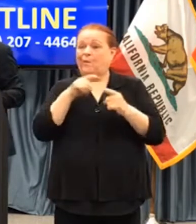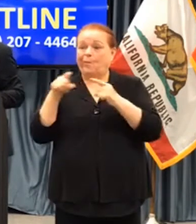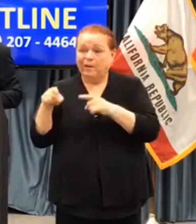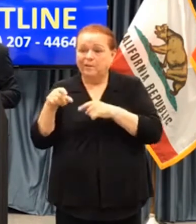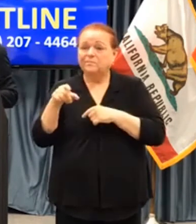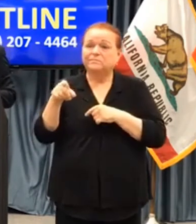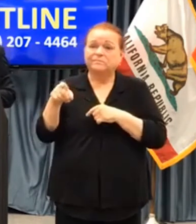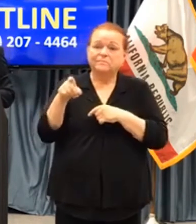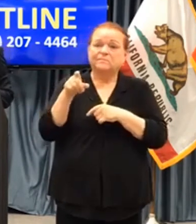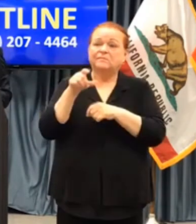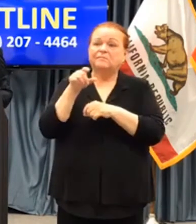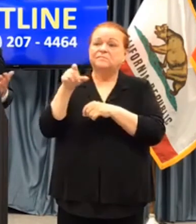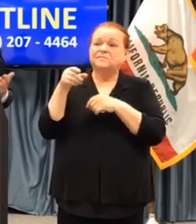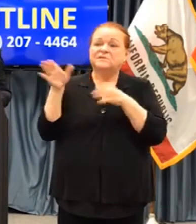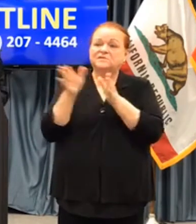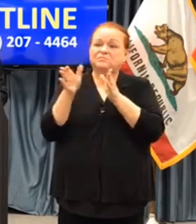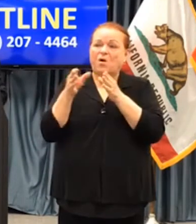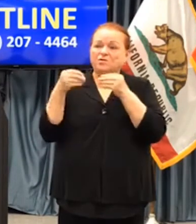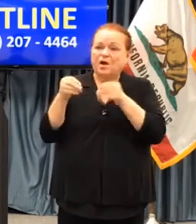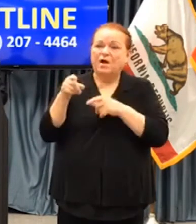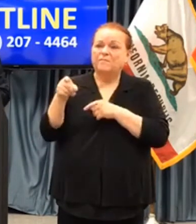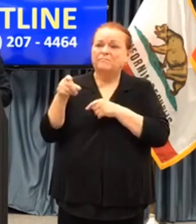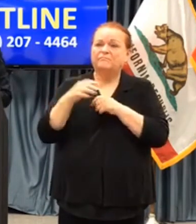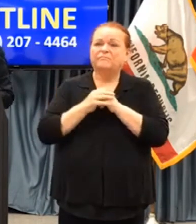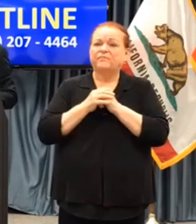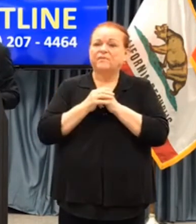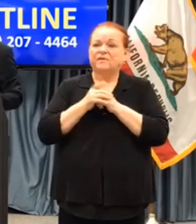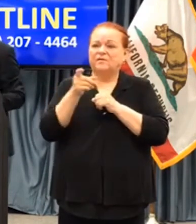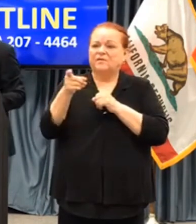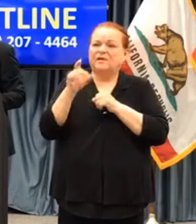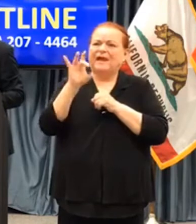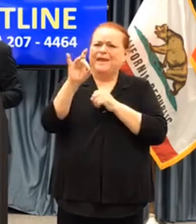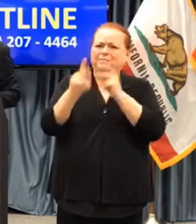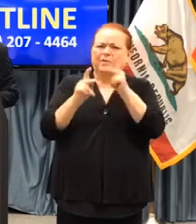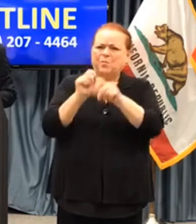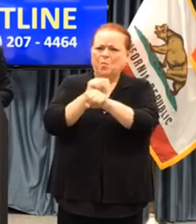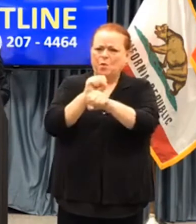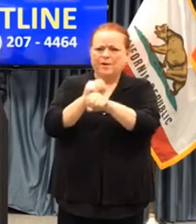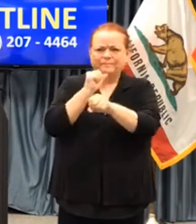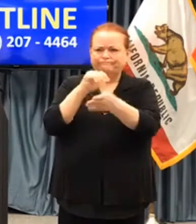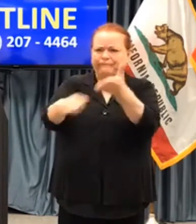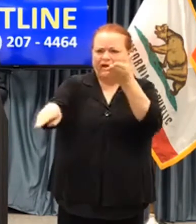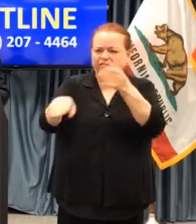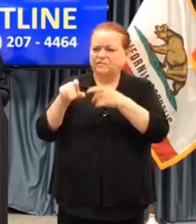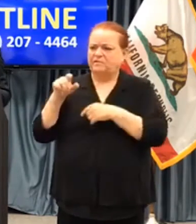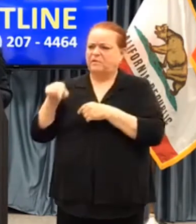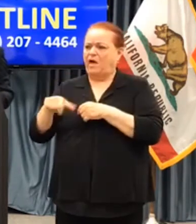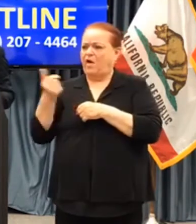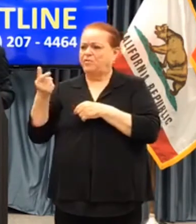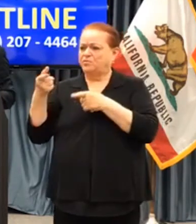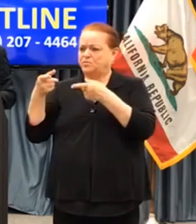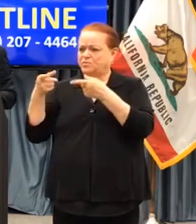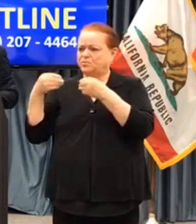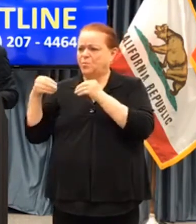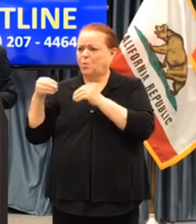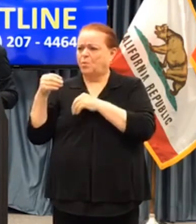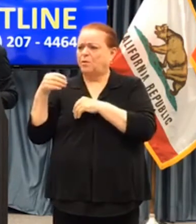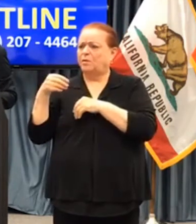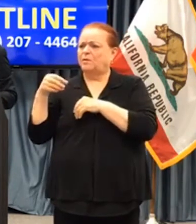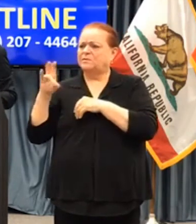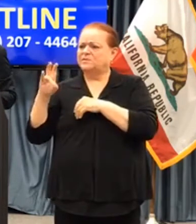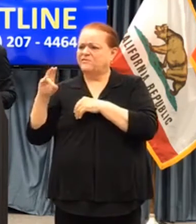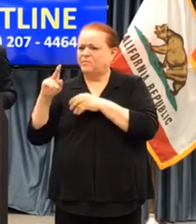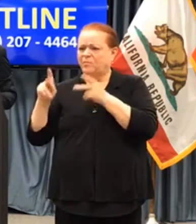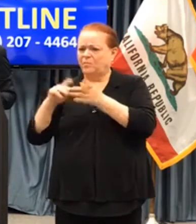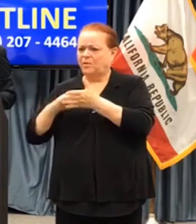the other shop. There's 15 people out of work who are not getting a paycheck. I indicated last week when I spoke and I